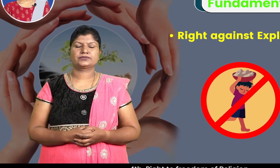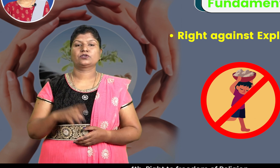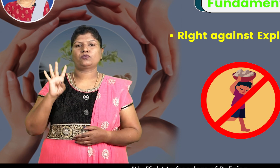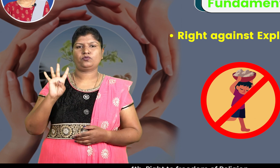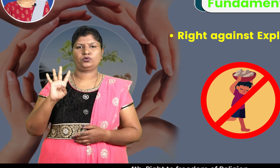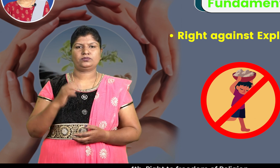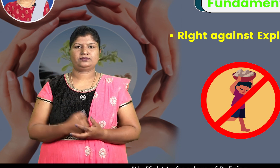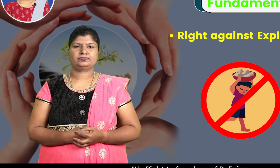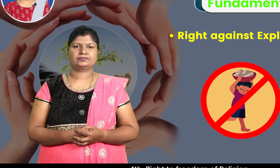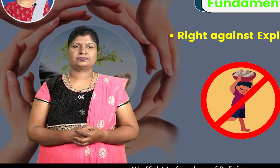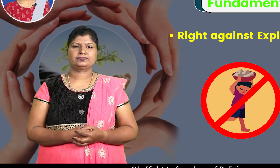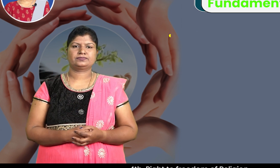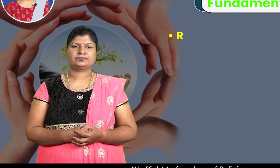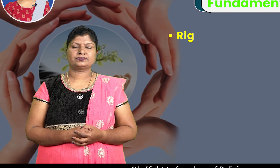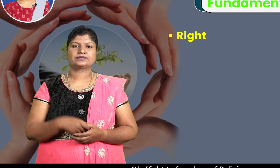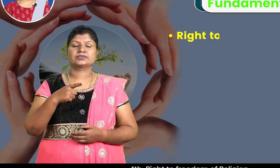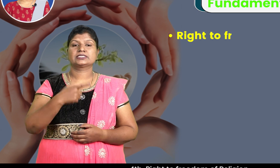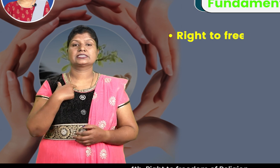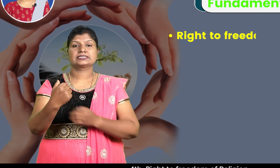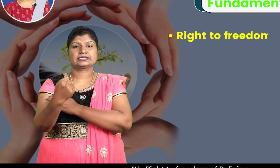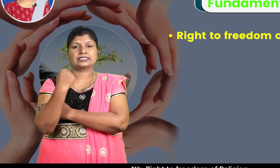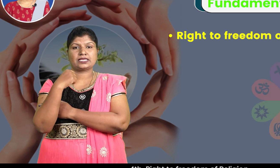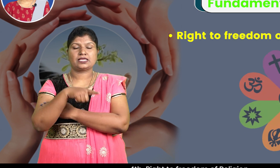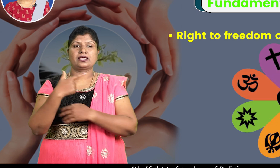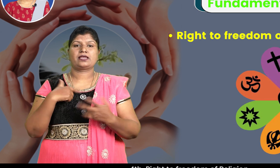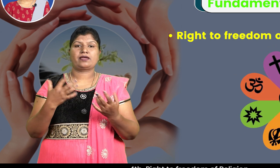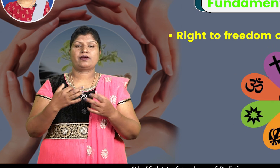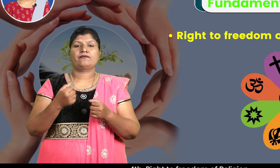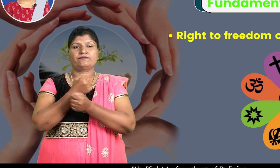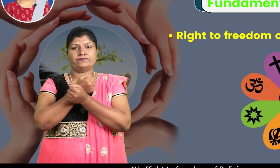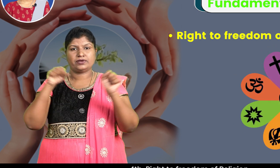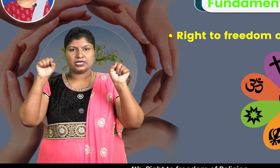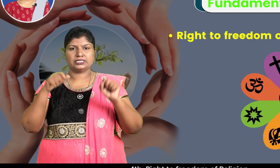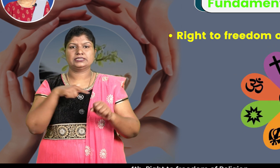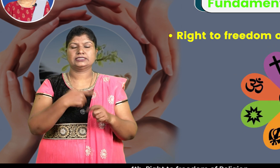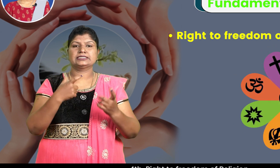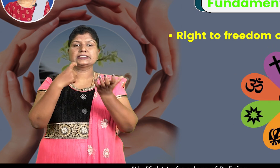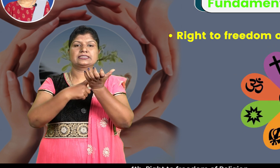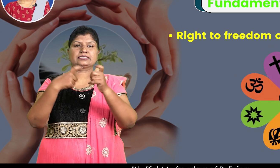Fourth, right to freedom of religion.